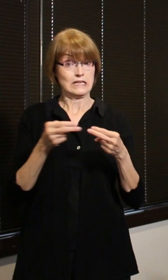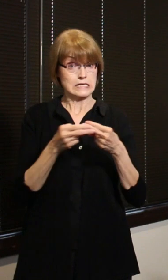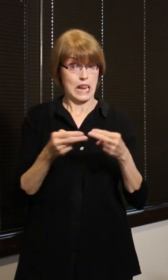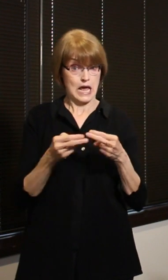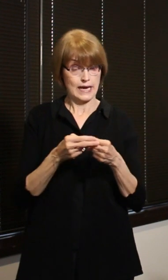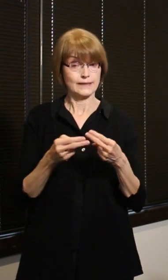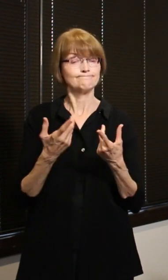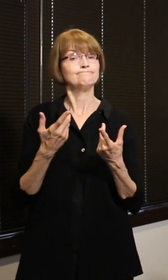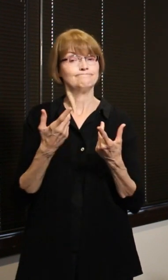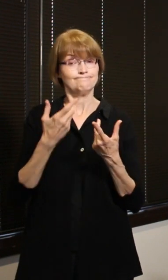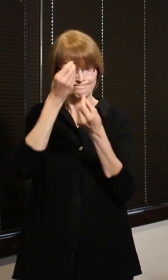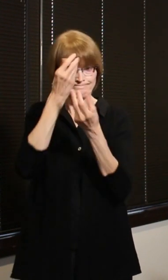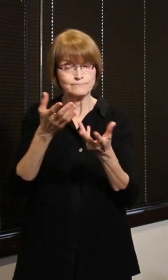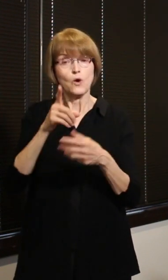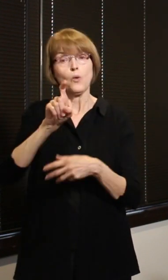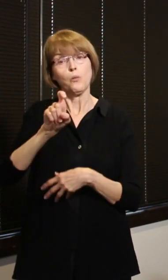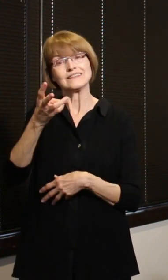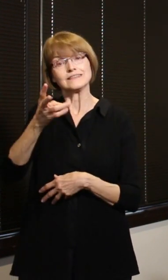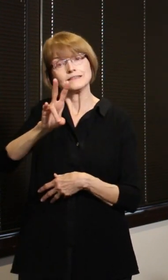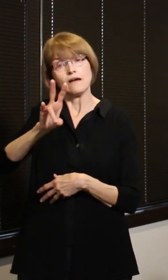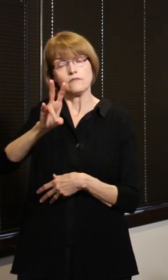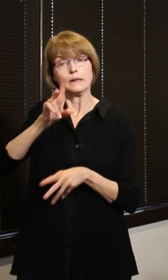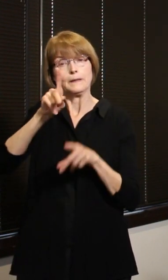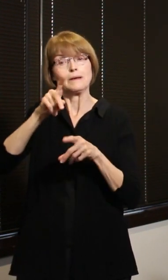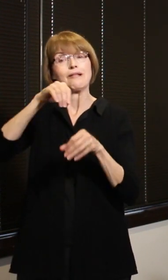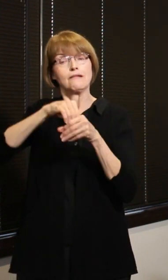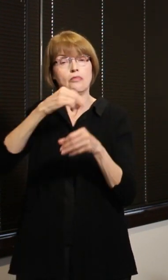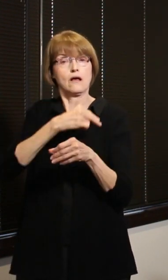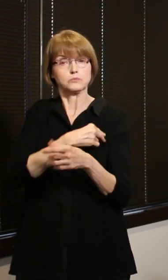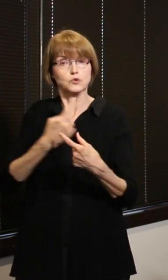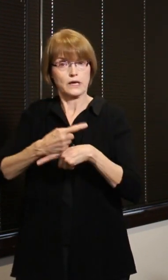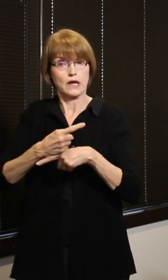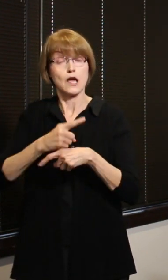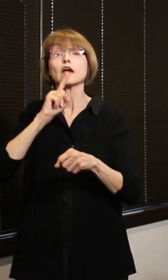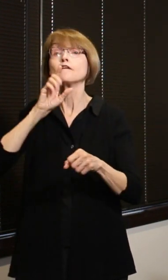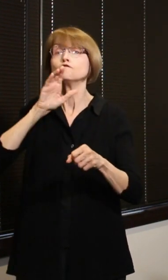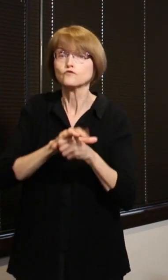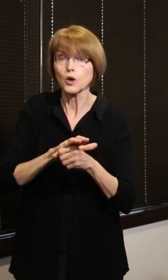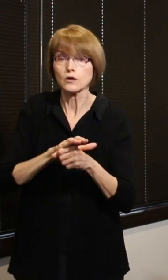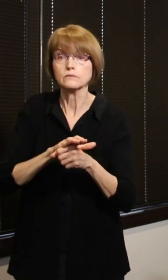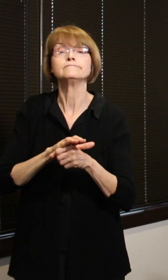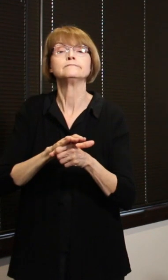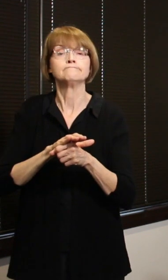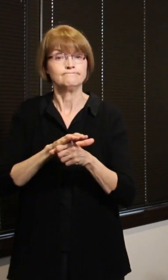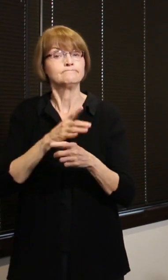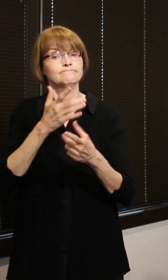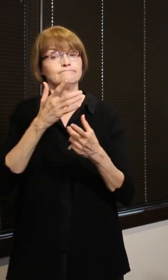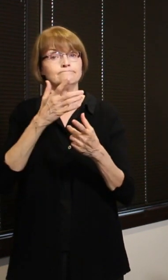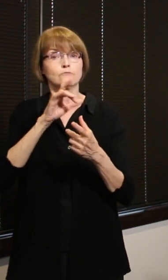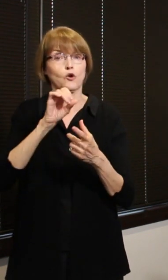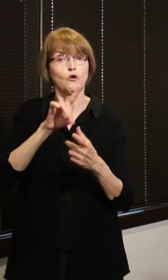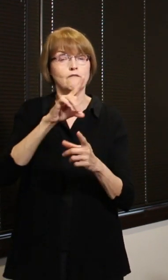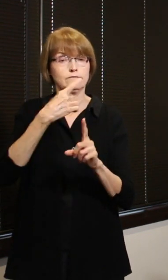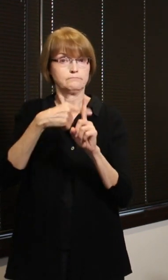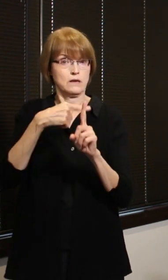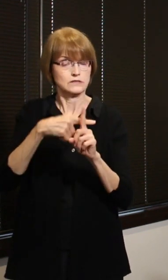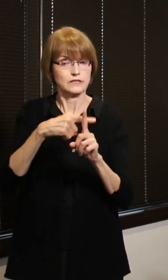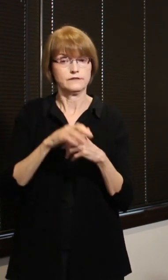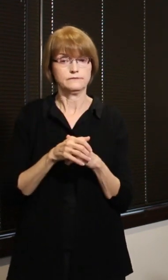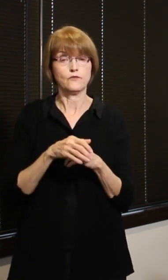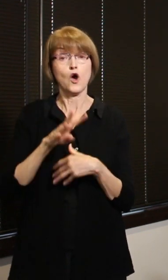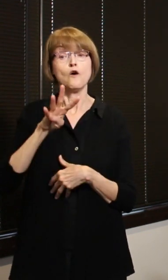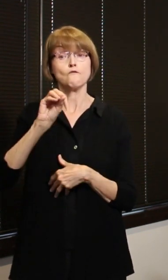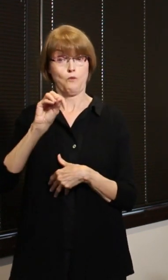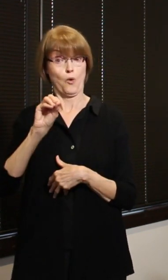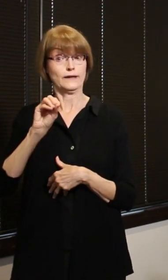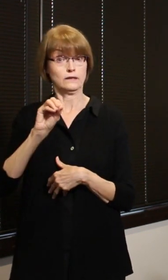had 167 hospitalizations today of confirmed COVID patients. We have 40 confirmed